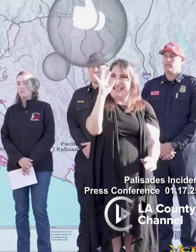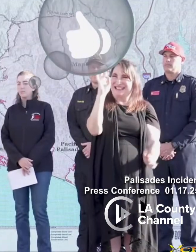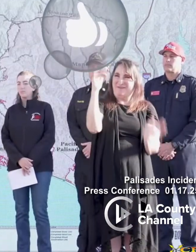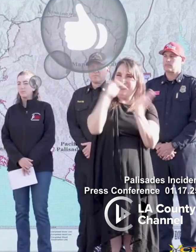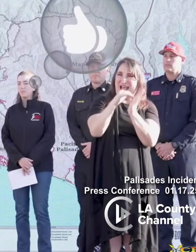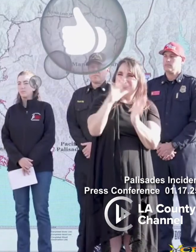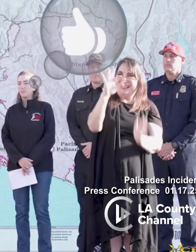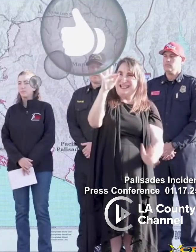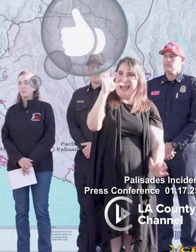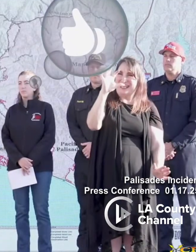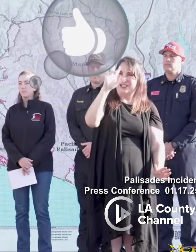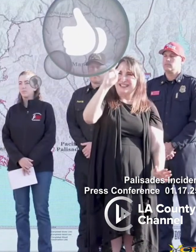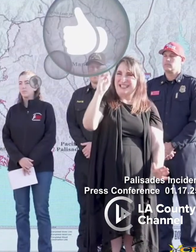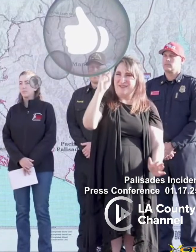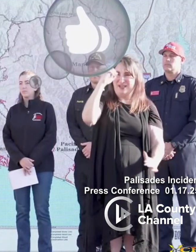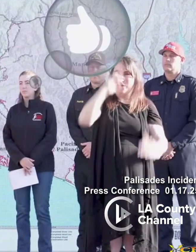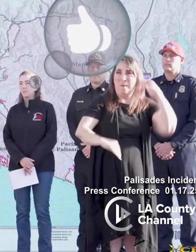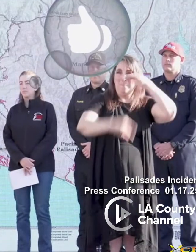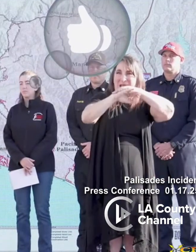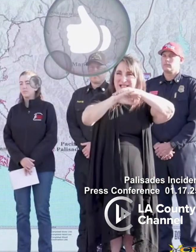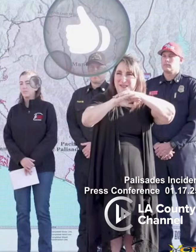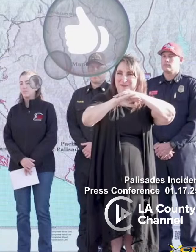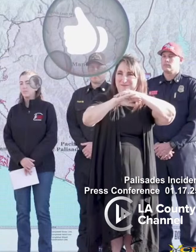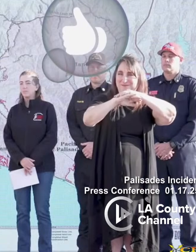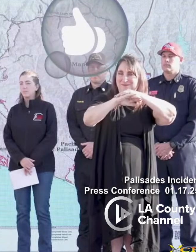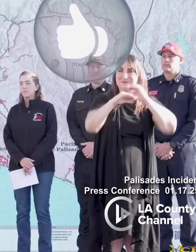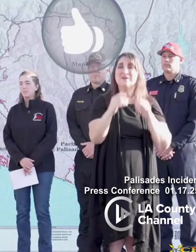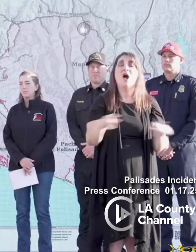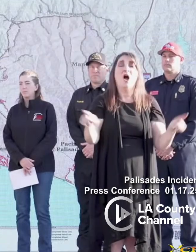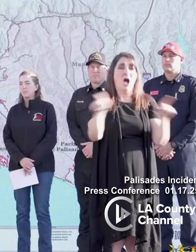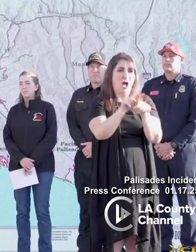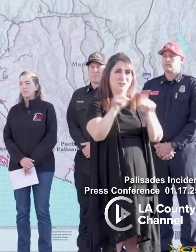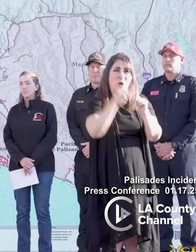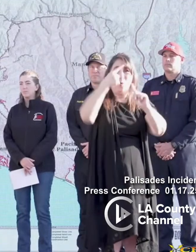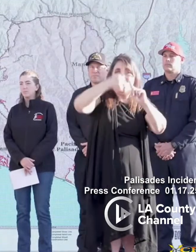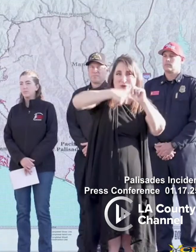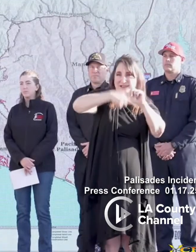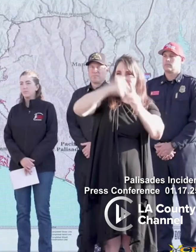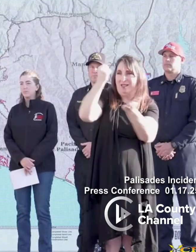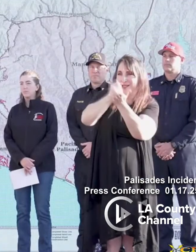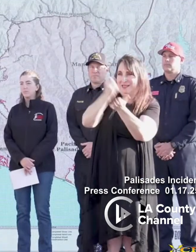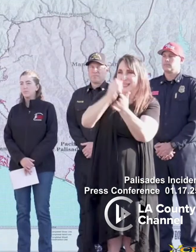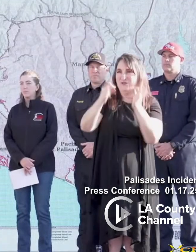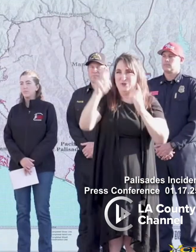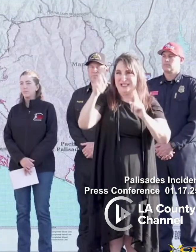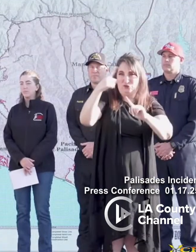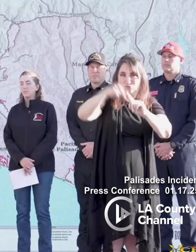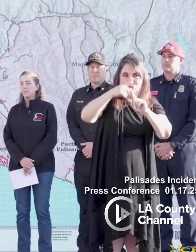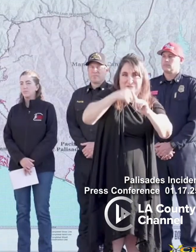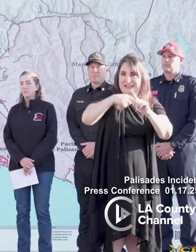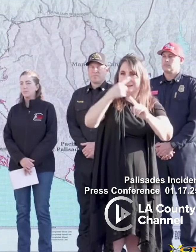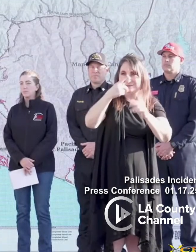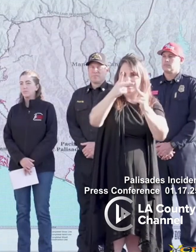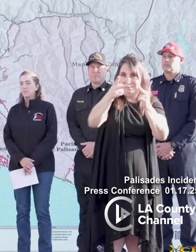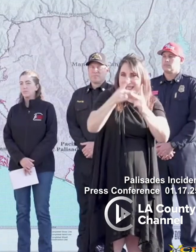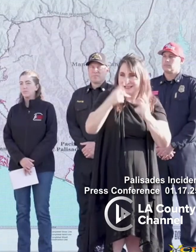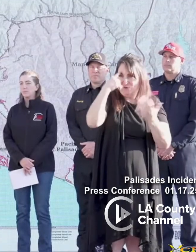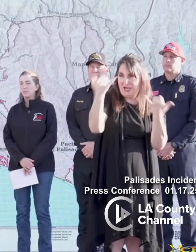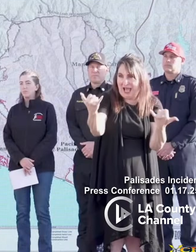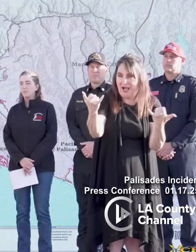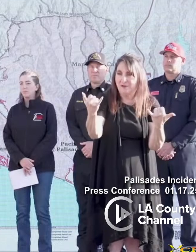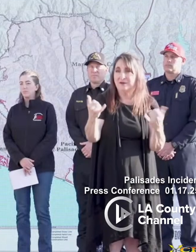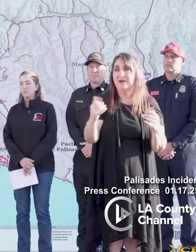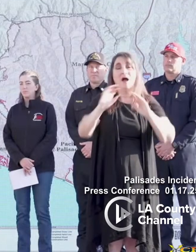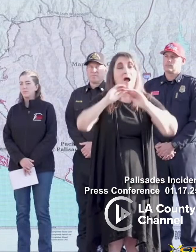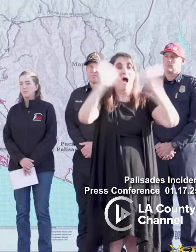as a maximum, plus substantial rental assistance if you have to rent a place. Obviously, you